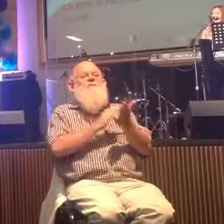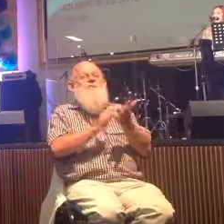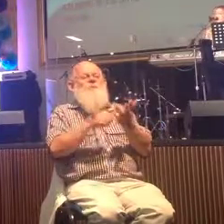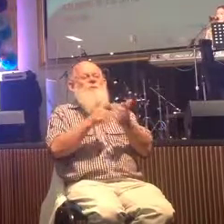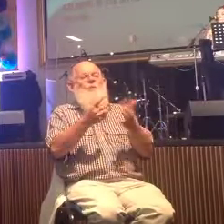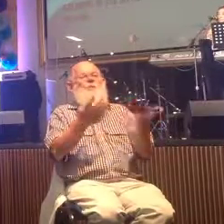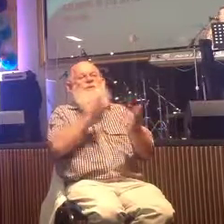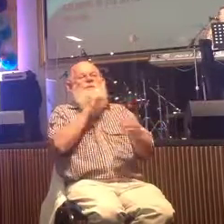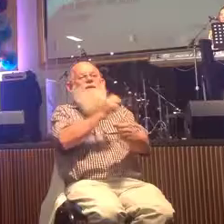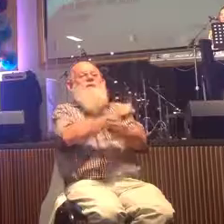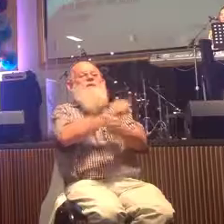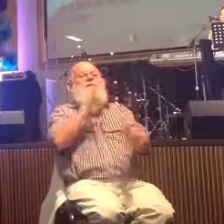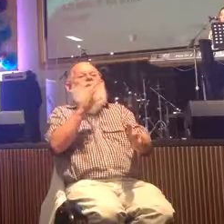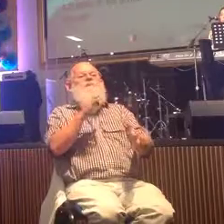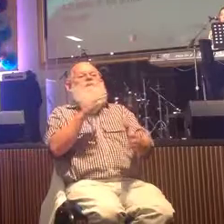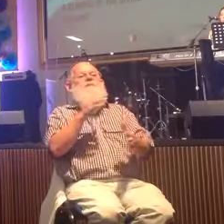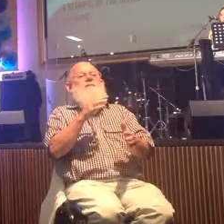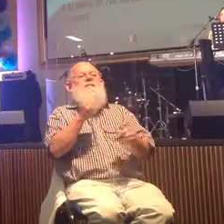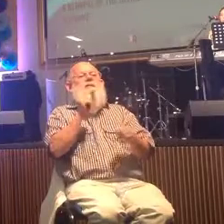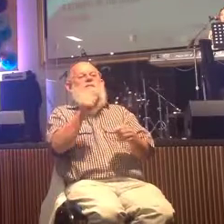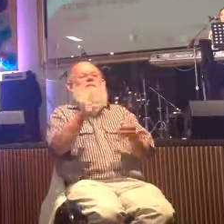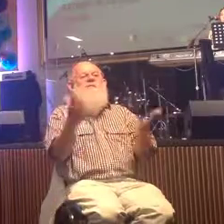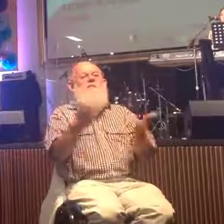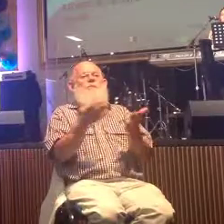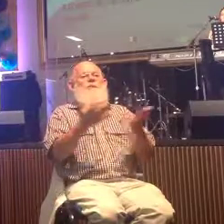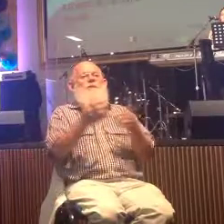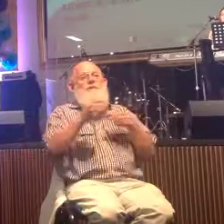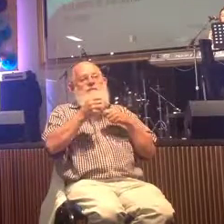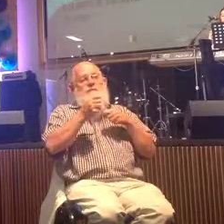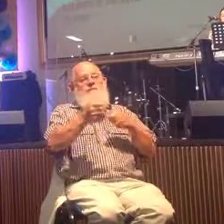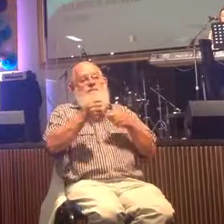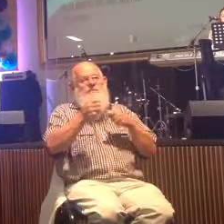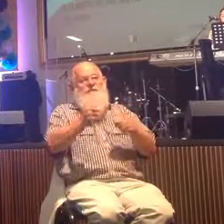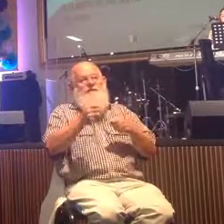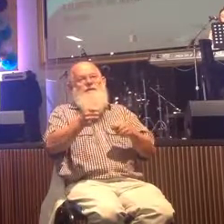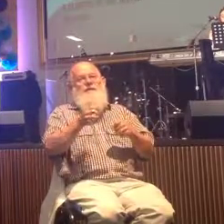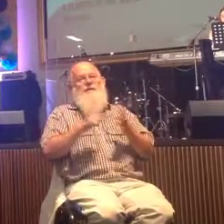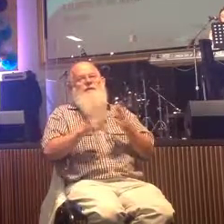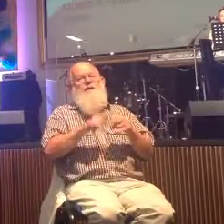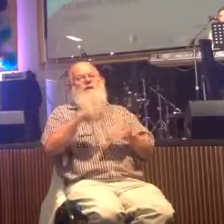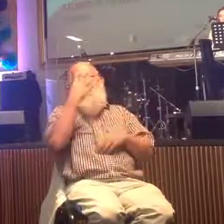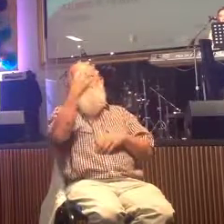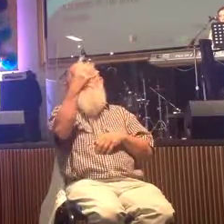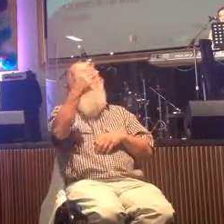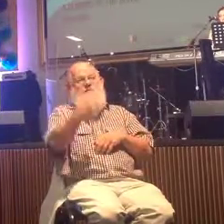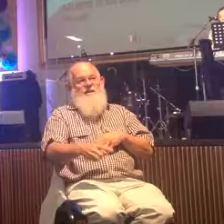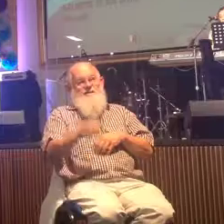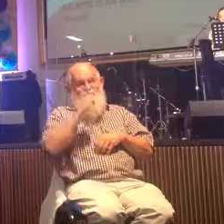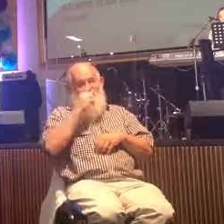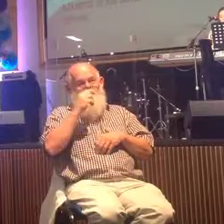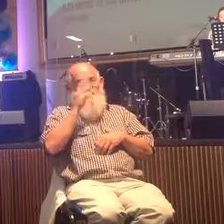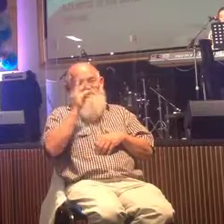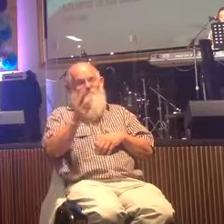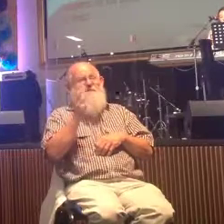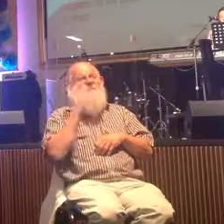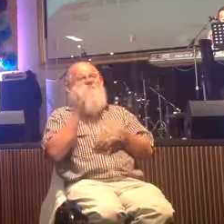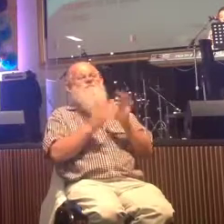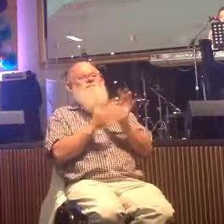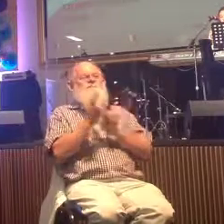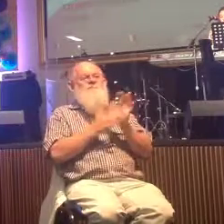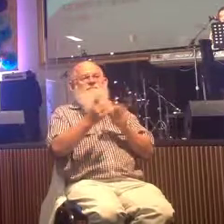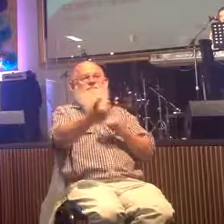got released and set free, right? That's where the feeding of the 4,000 was. When Jesus came back to this area, there